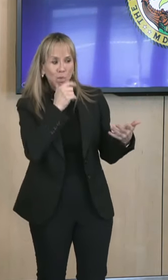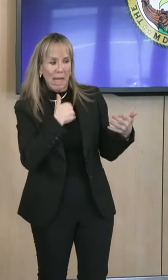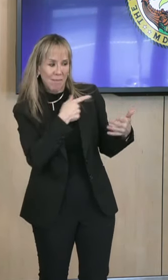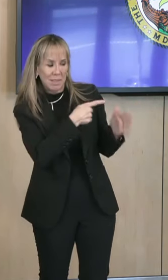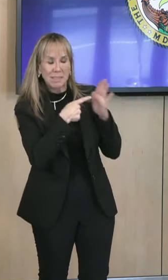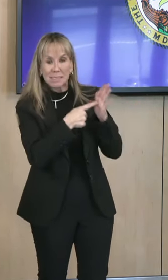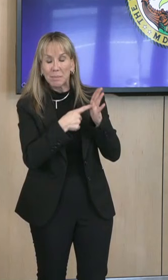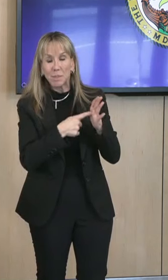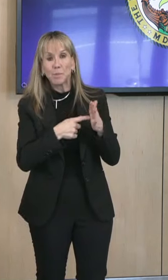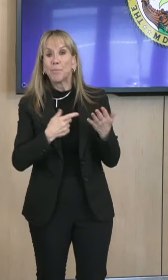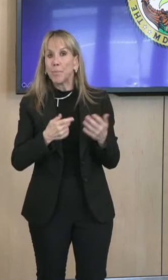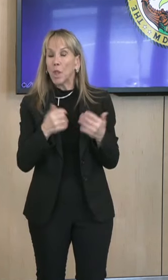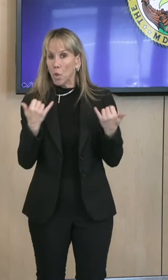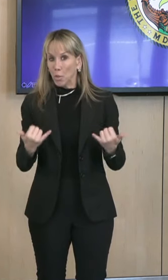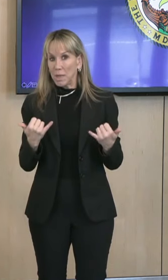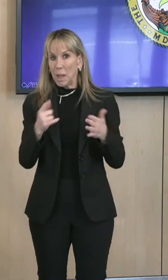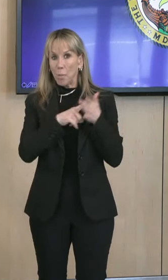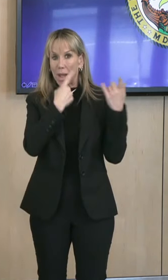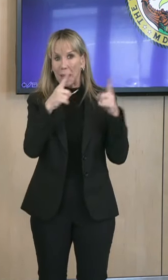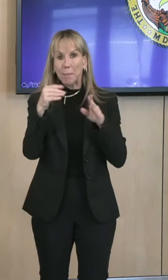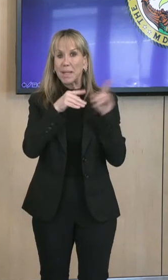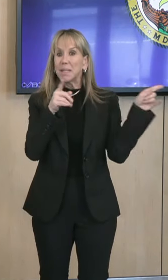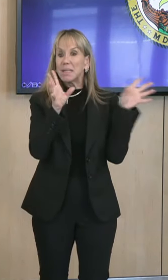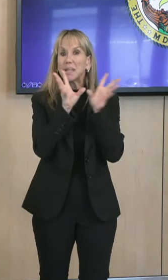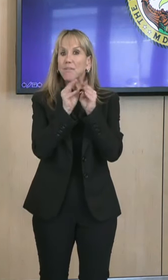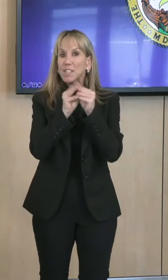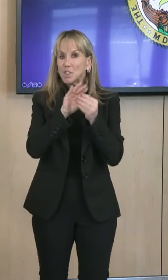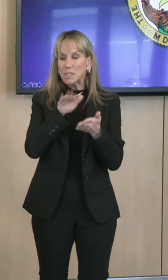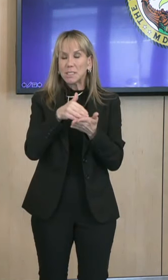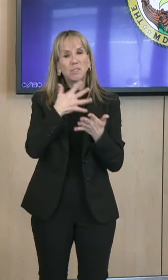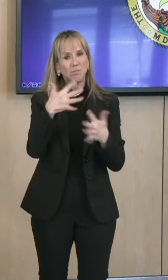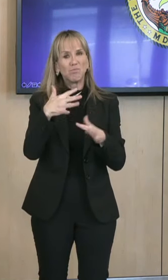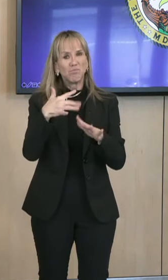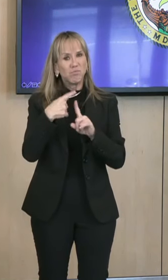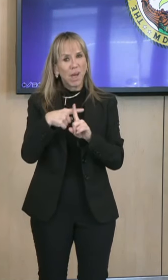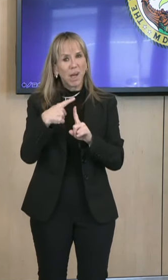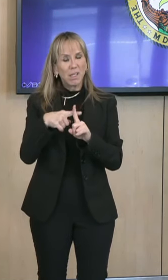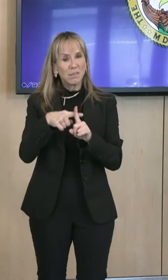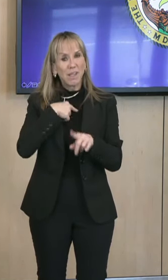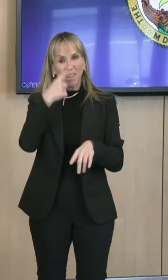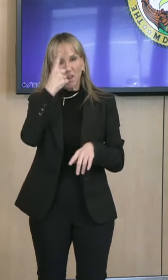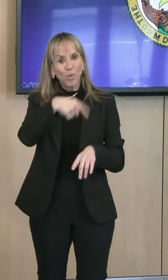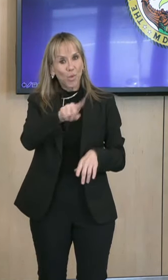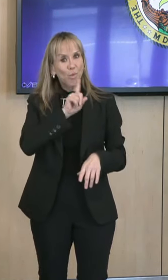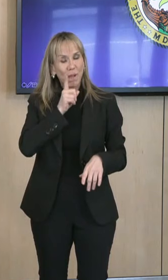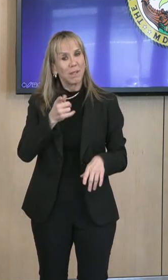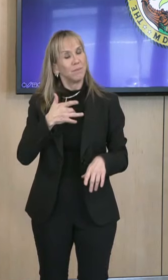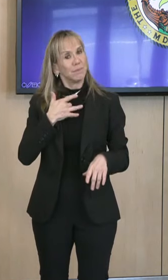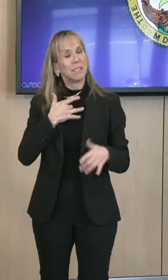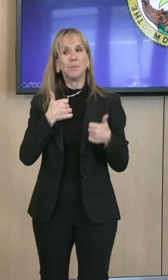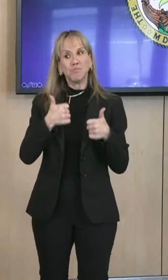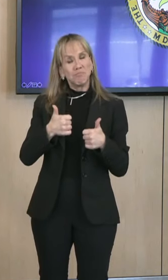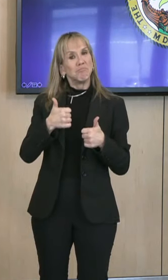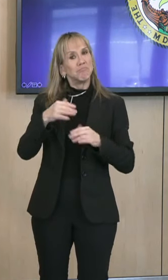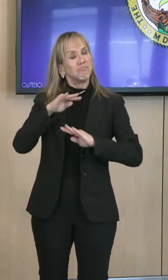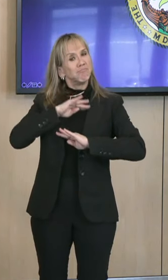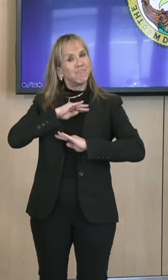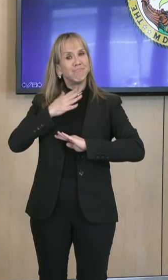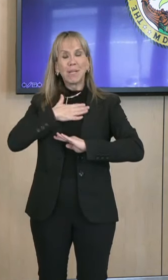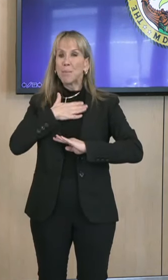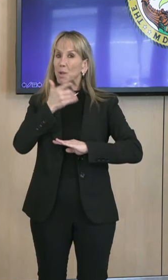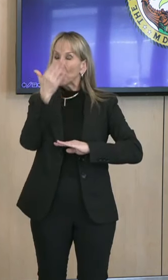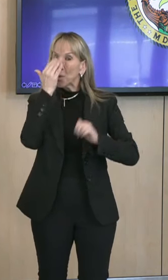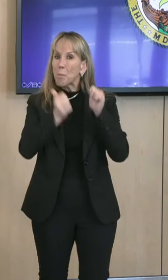today's actions around the Convention Center are a very positive step forward, and I think that San Diegans should be pleased to see that a convention center that